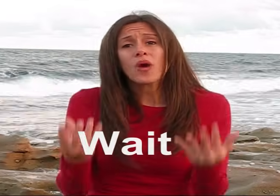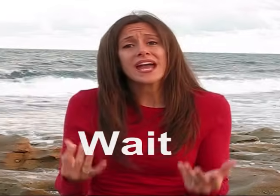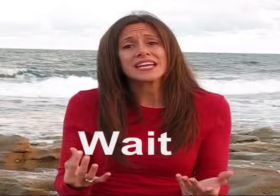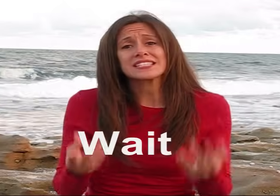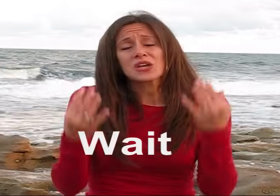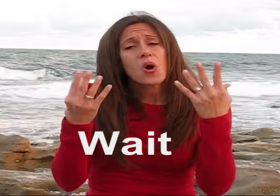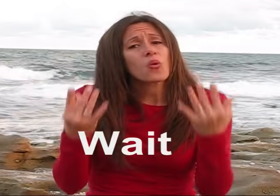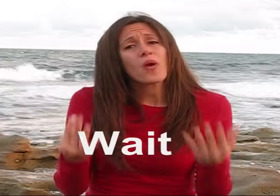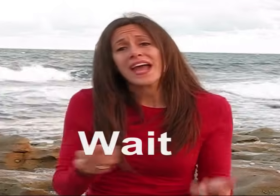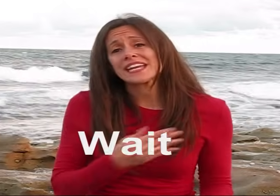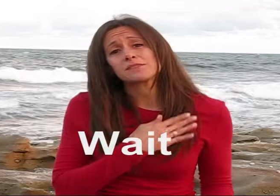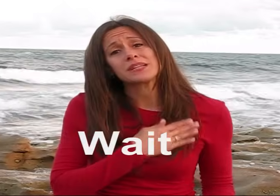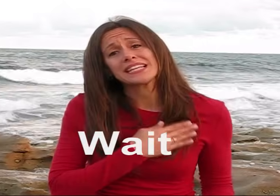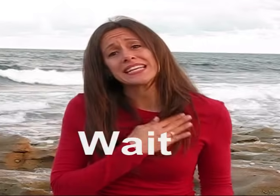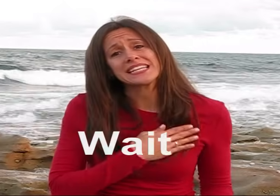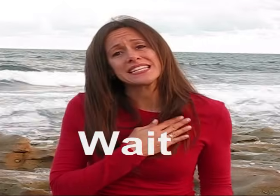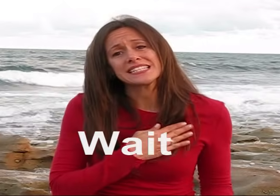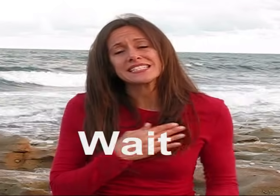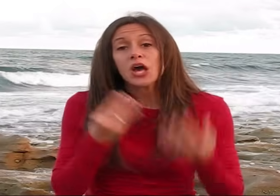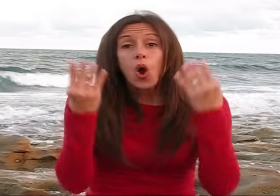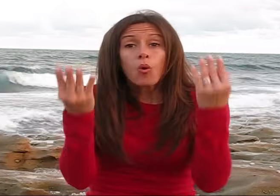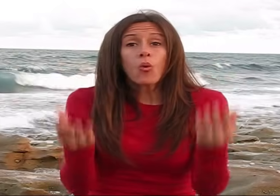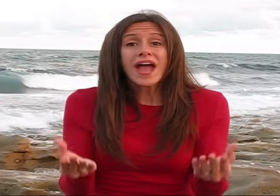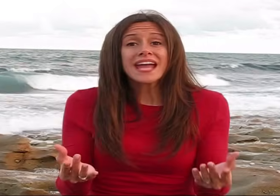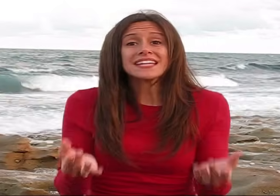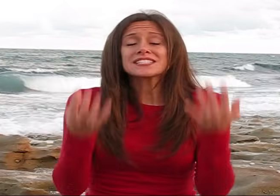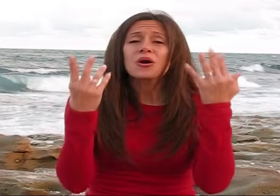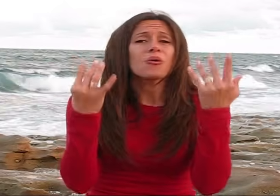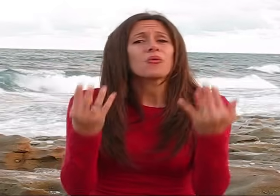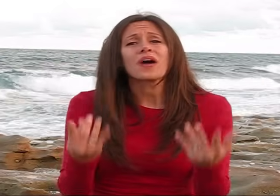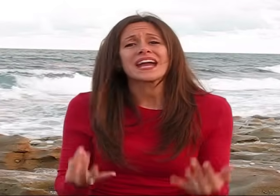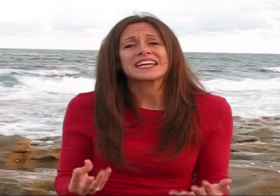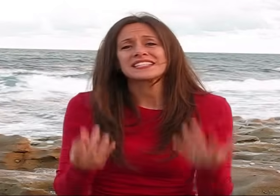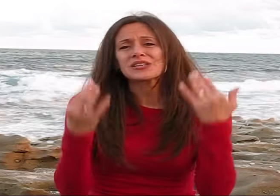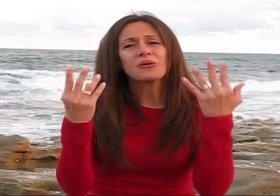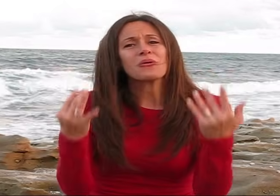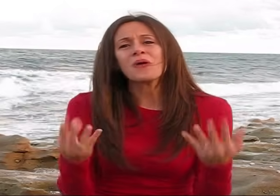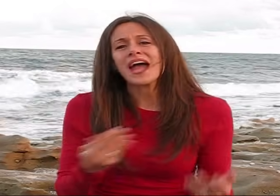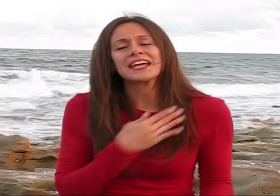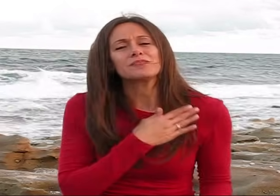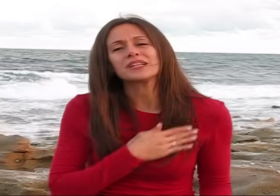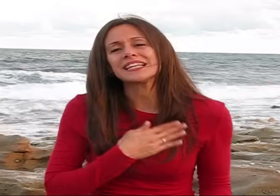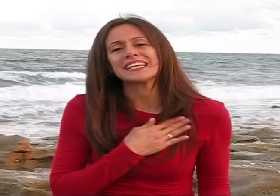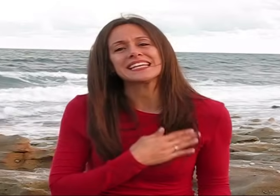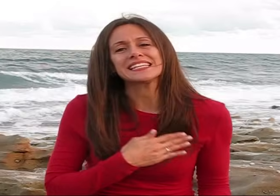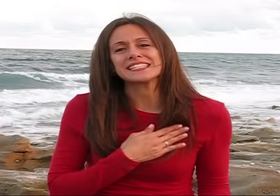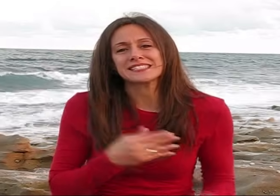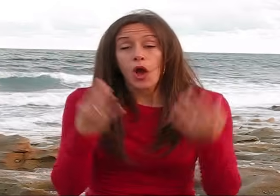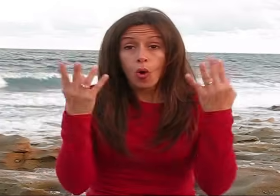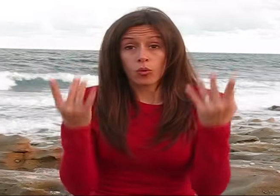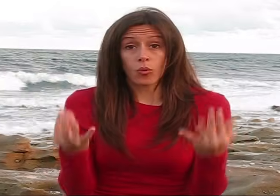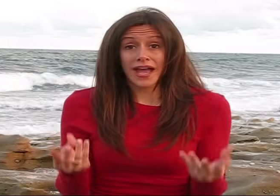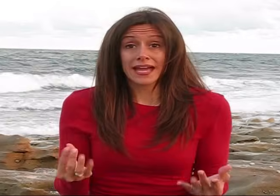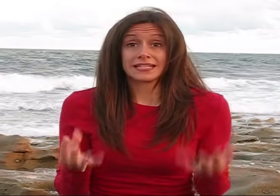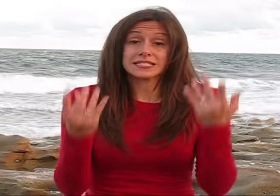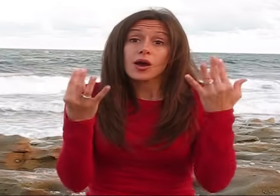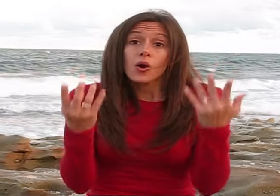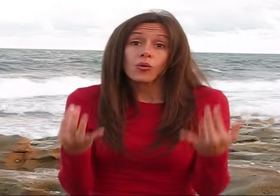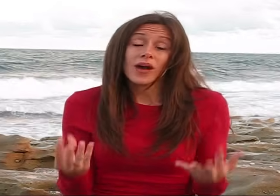wait, wait, please. Wait, wait, wait, please. Wait,